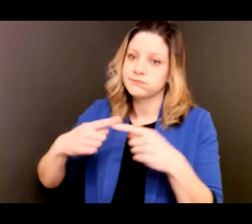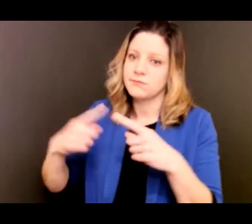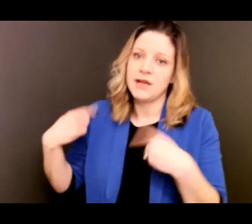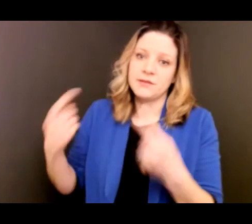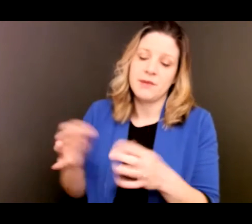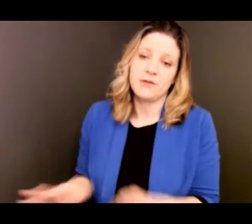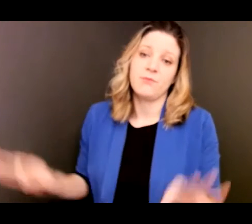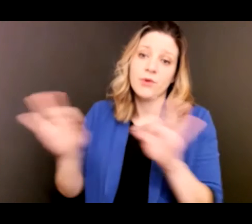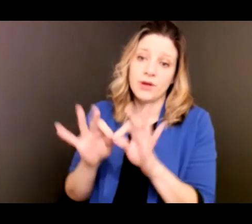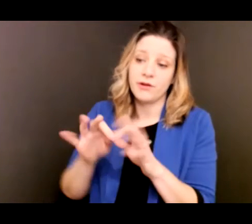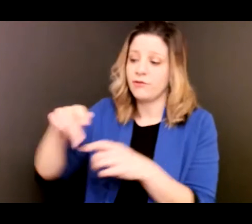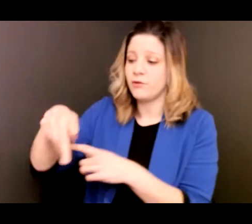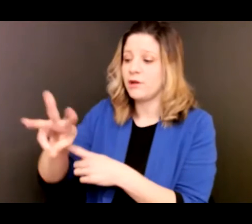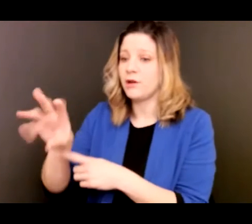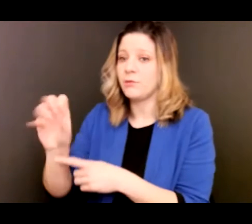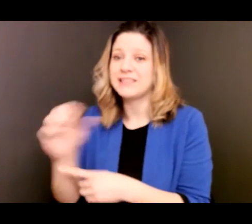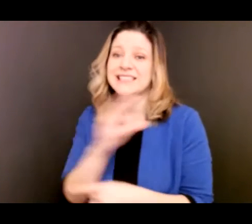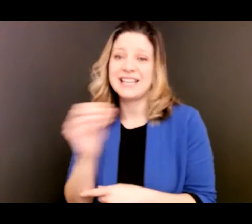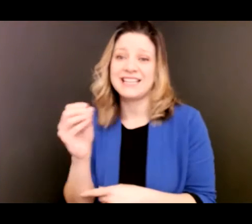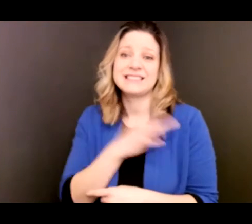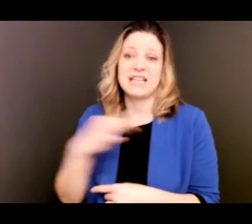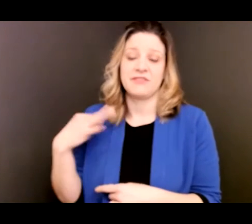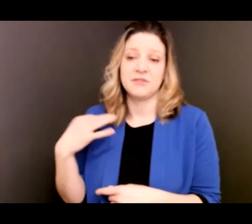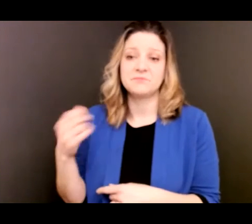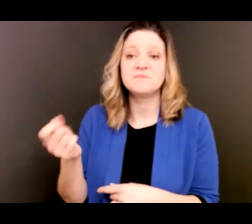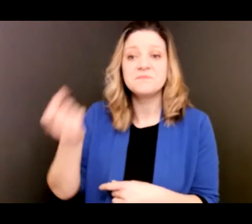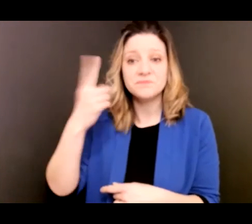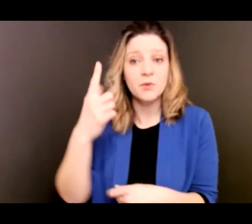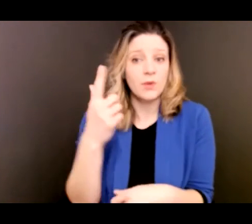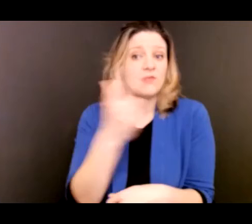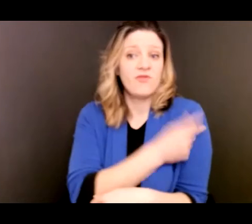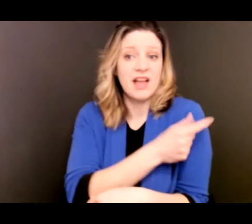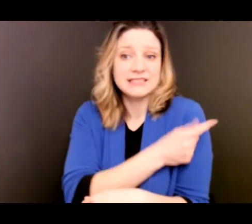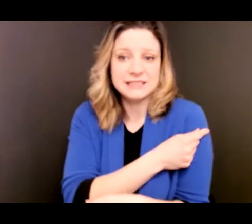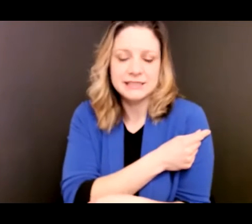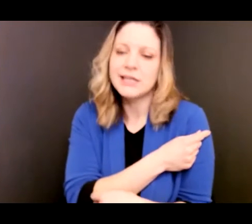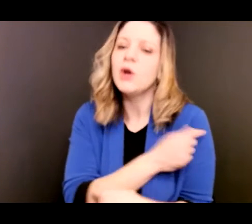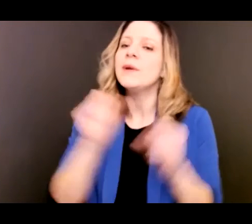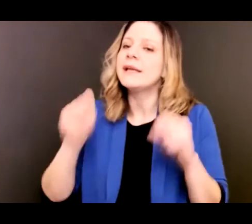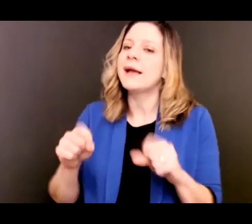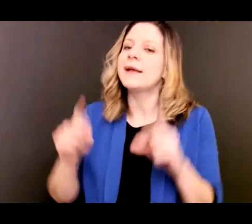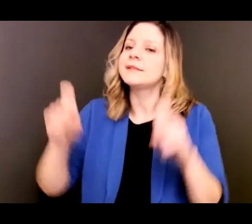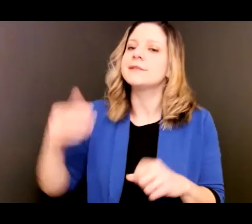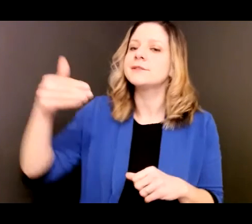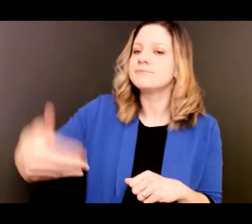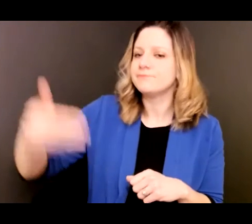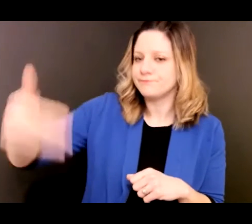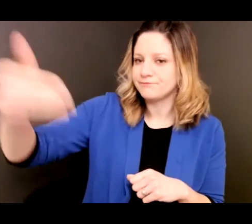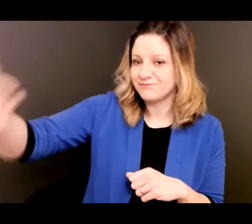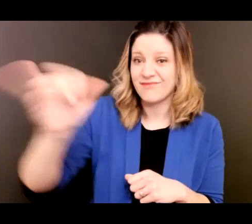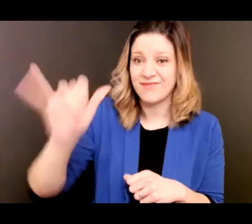be tested routinely, even after they have started the vaccination process.